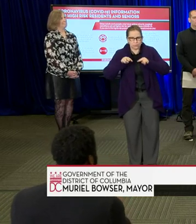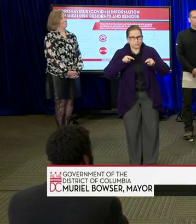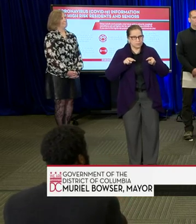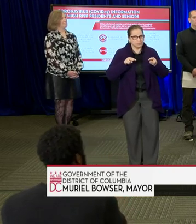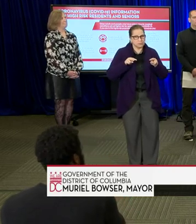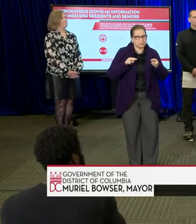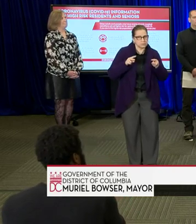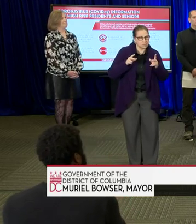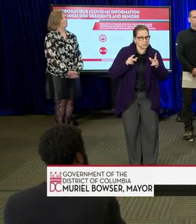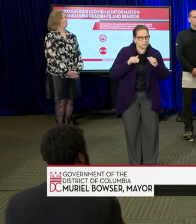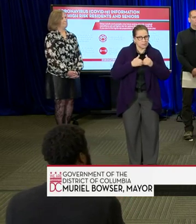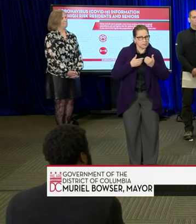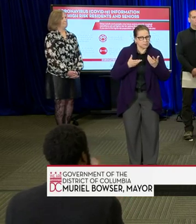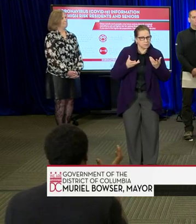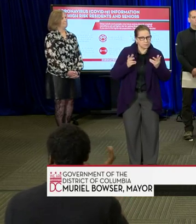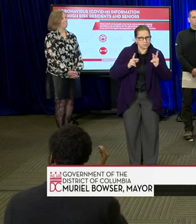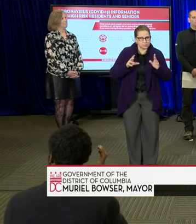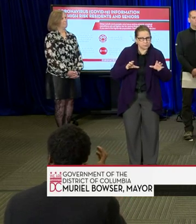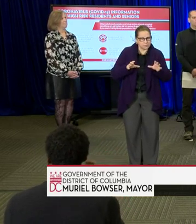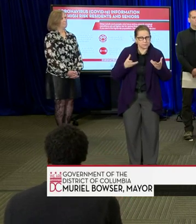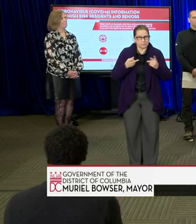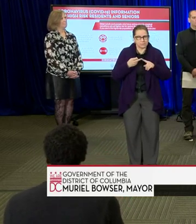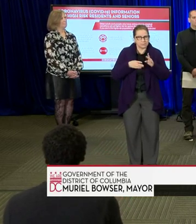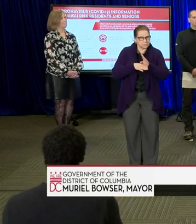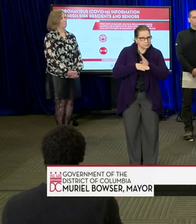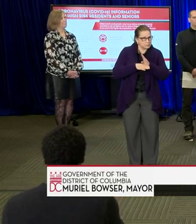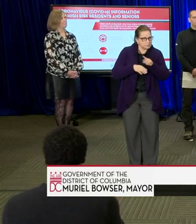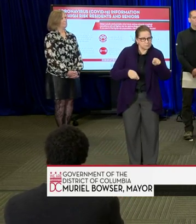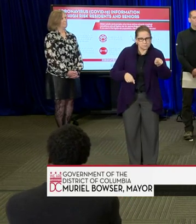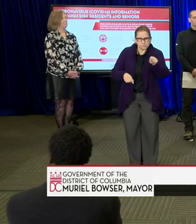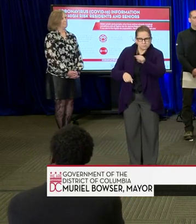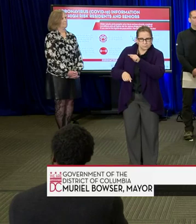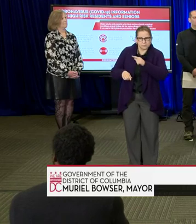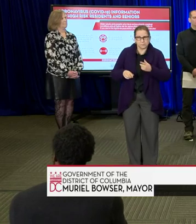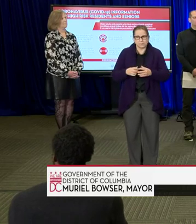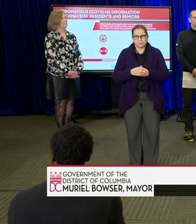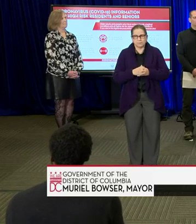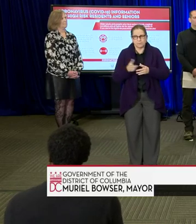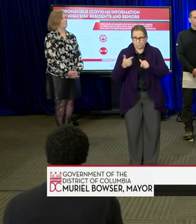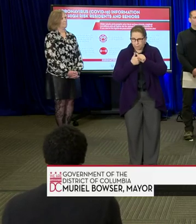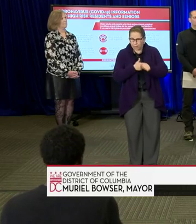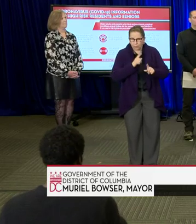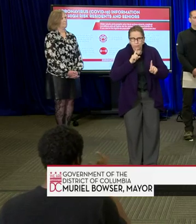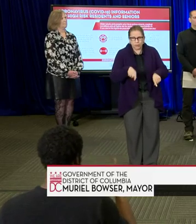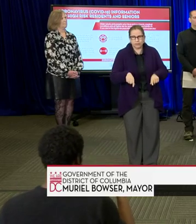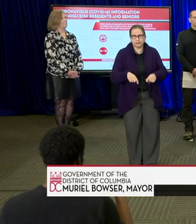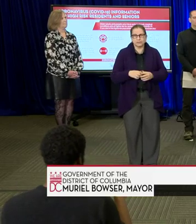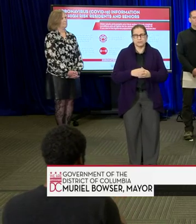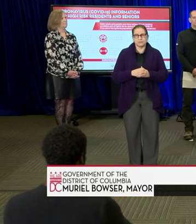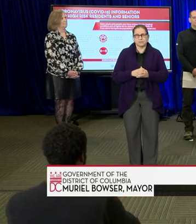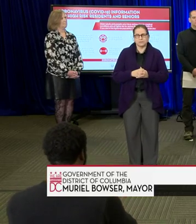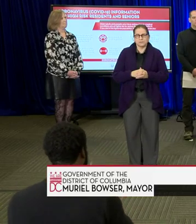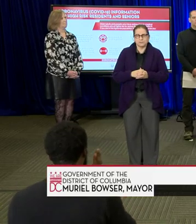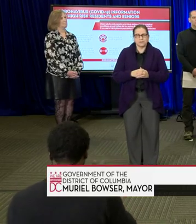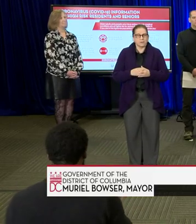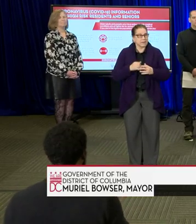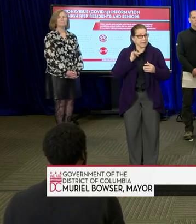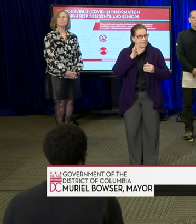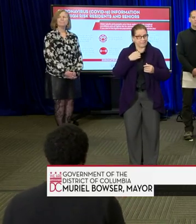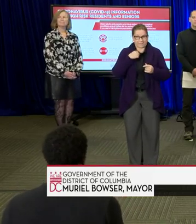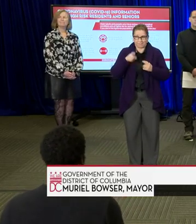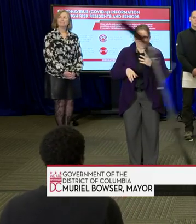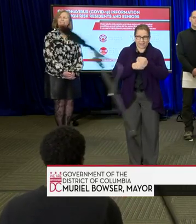think don't adhere to those practices and issue additional guidance.